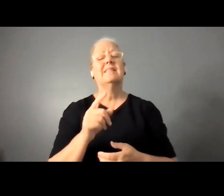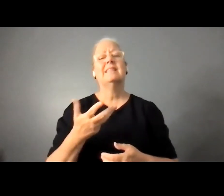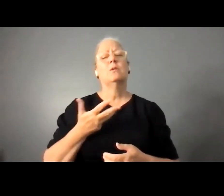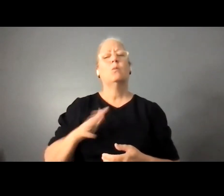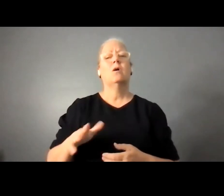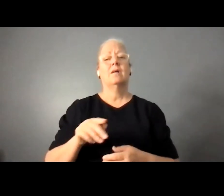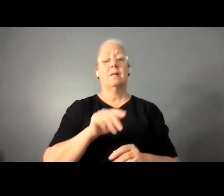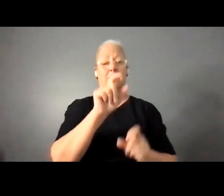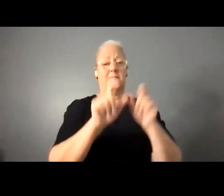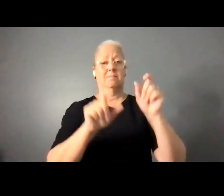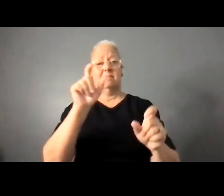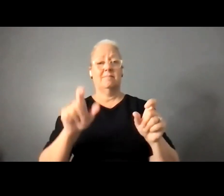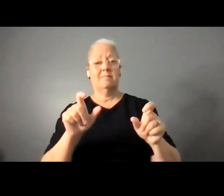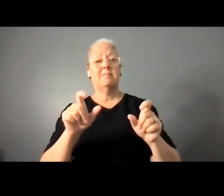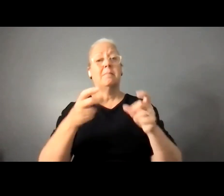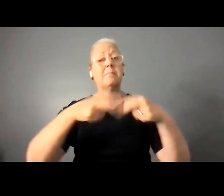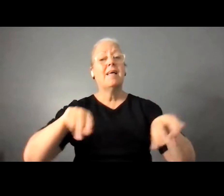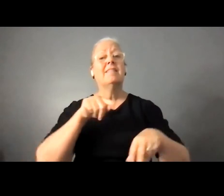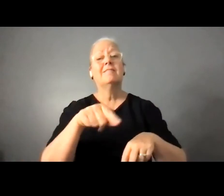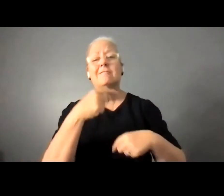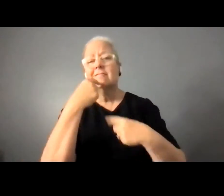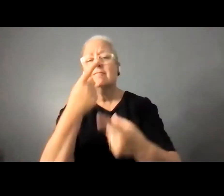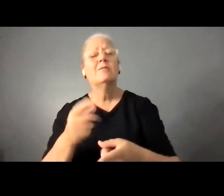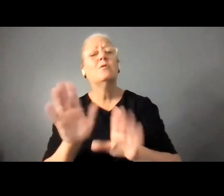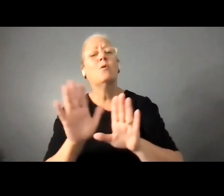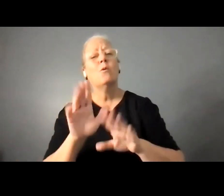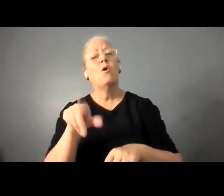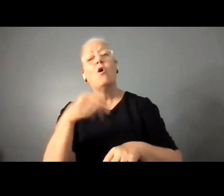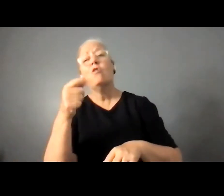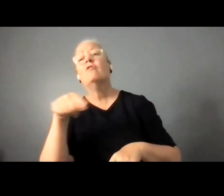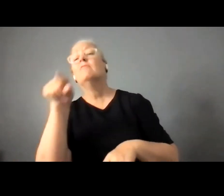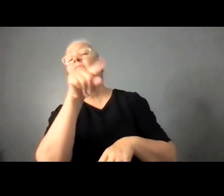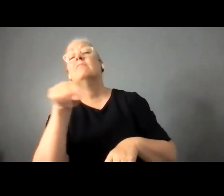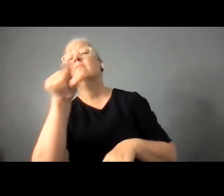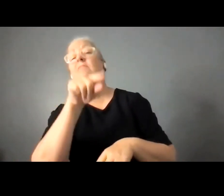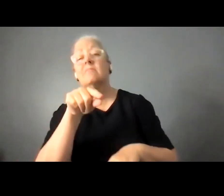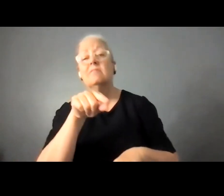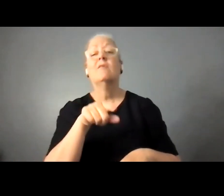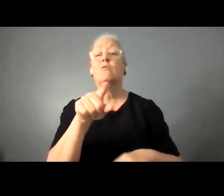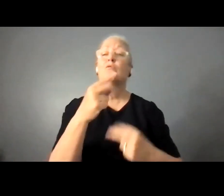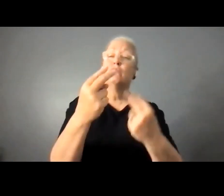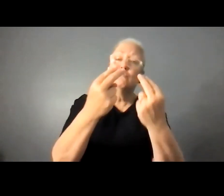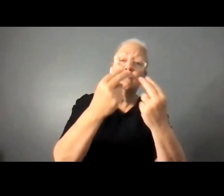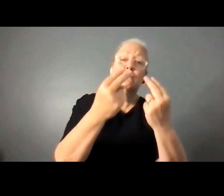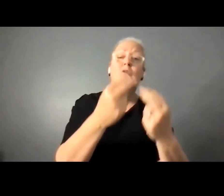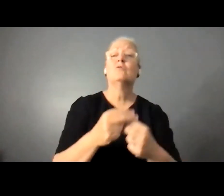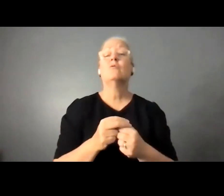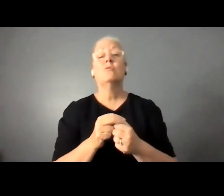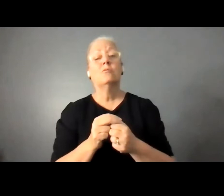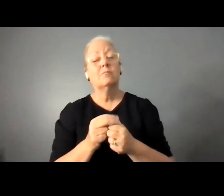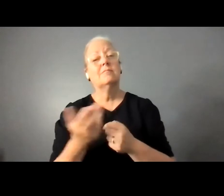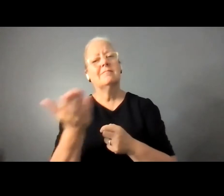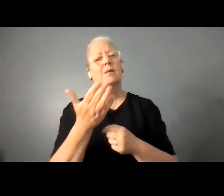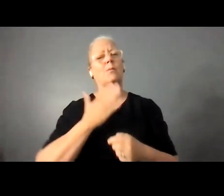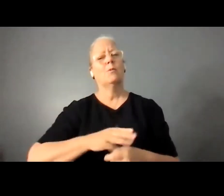question. I would like other people to answer, people who are listening to us, who are seeing us, because we'd